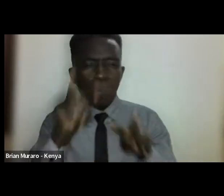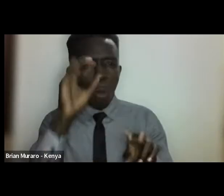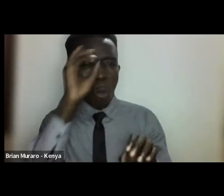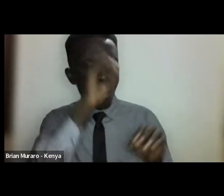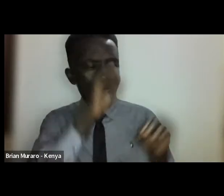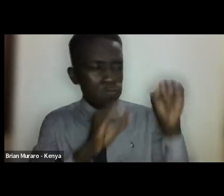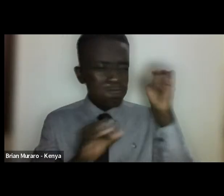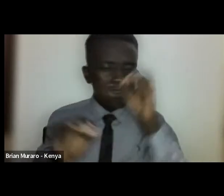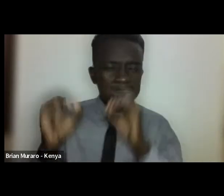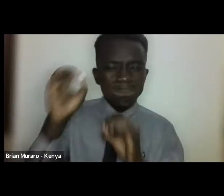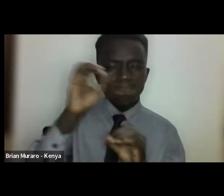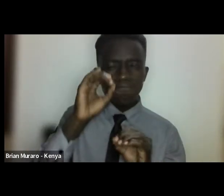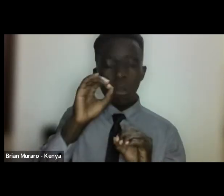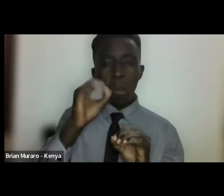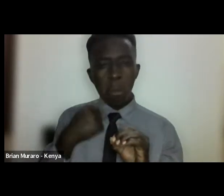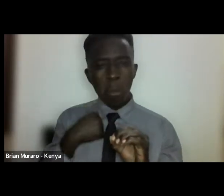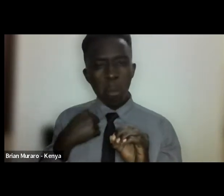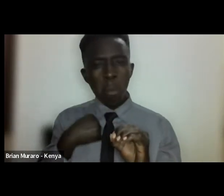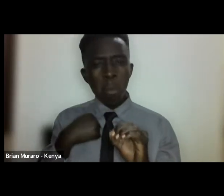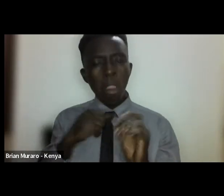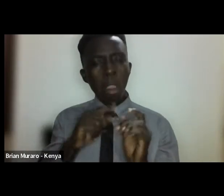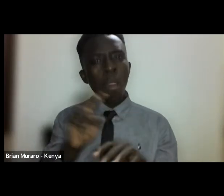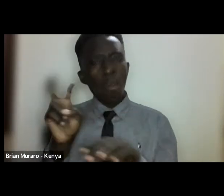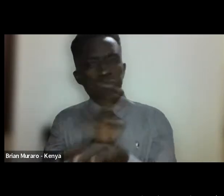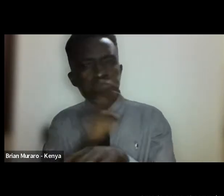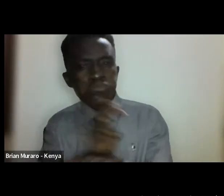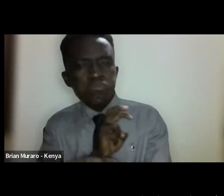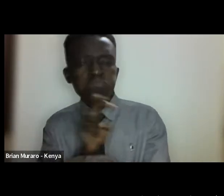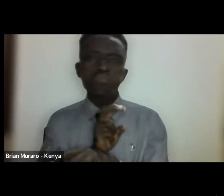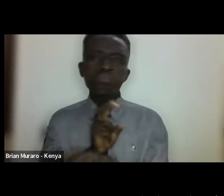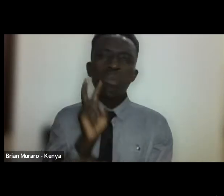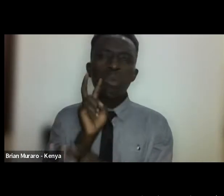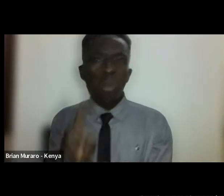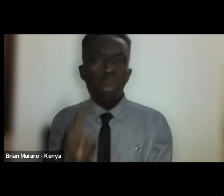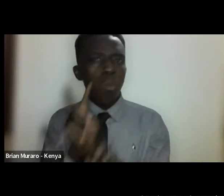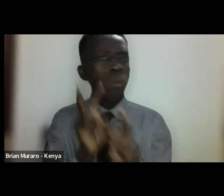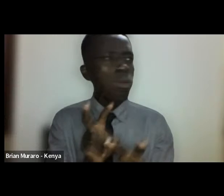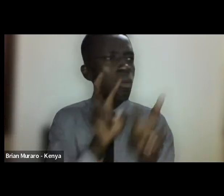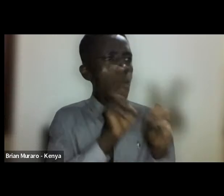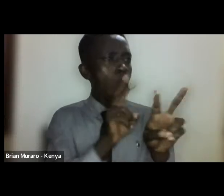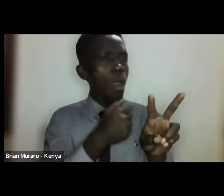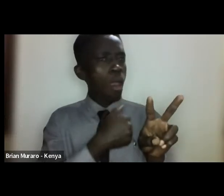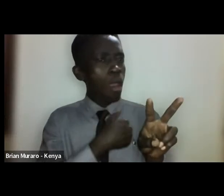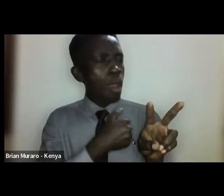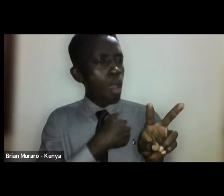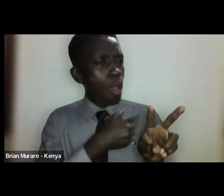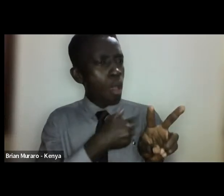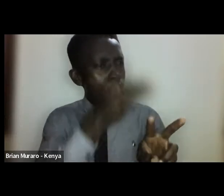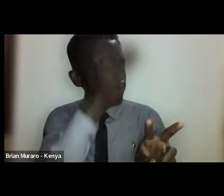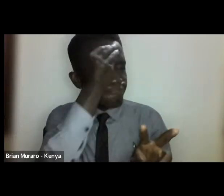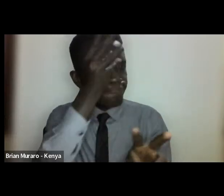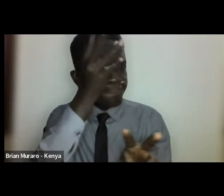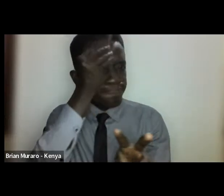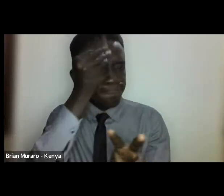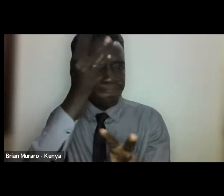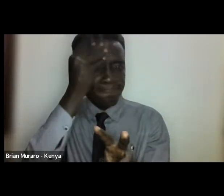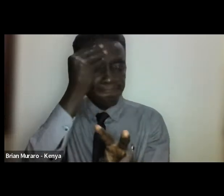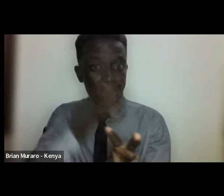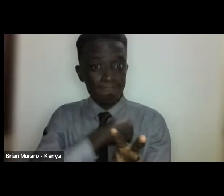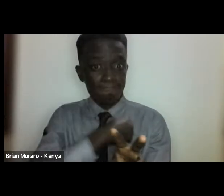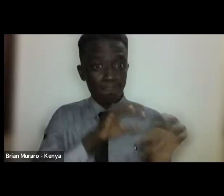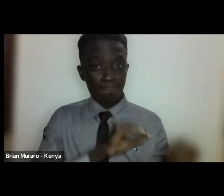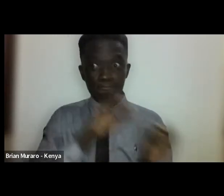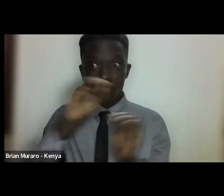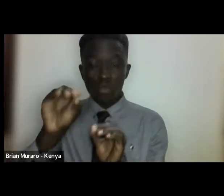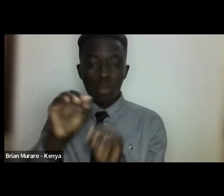studying, and then I moved to the Western Cape,